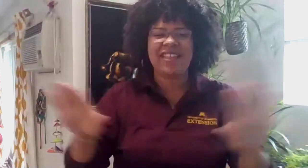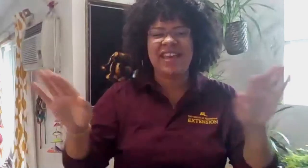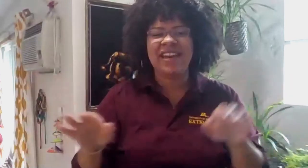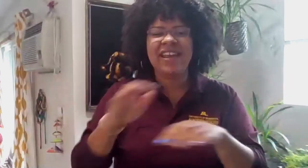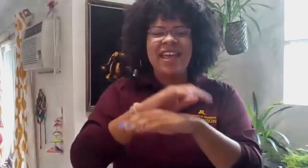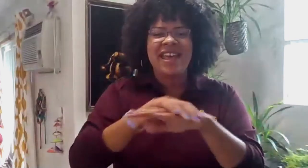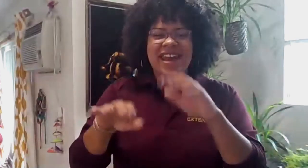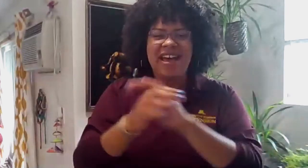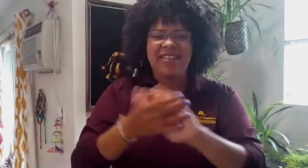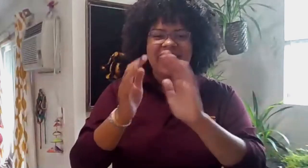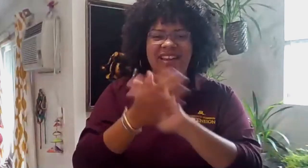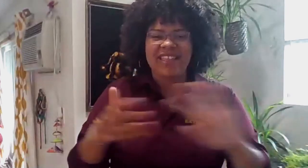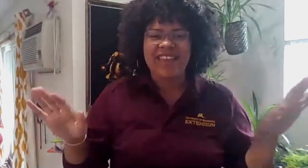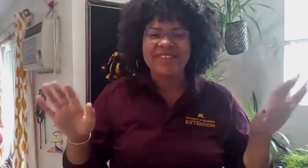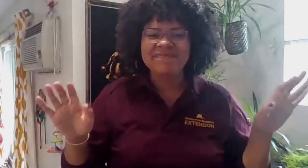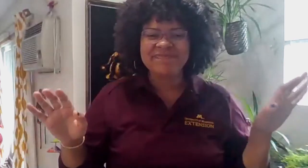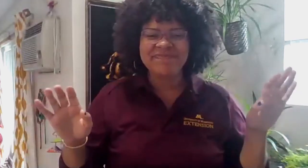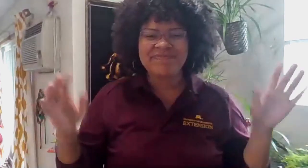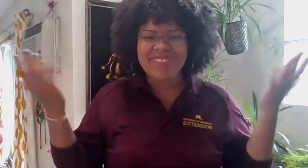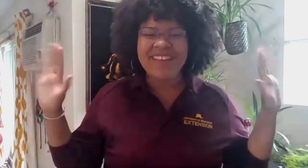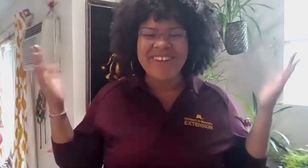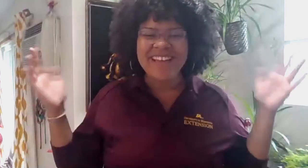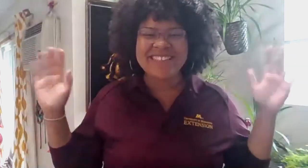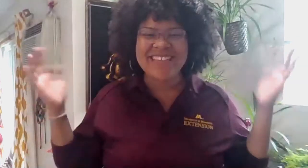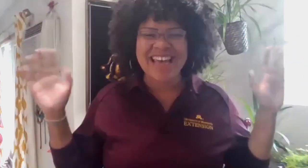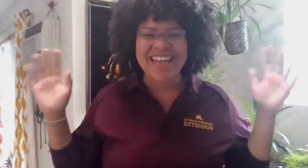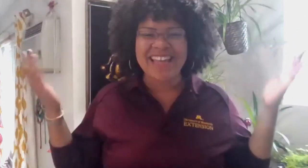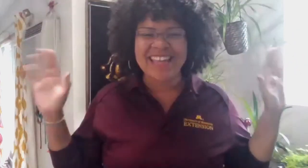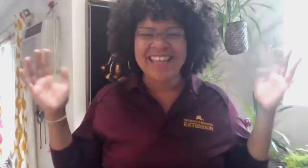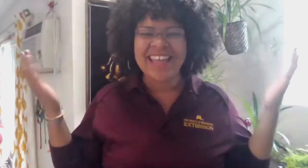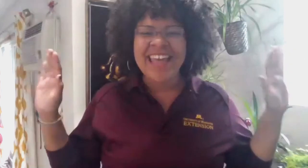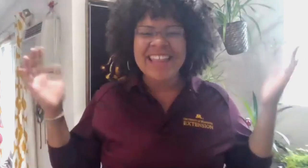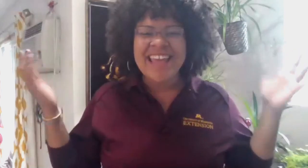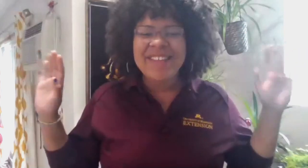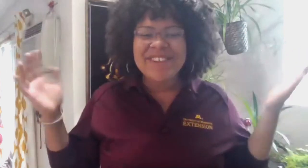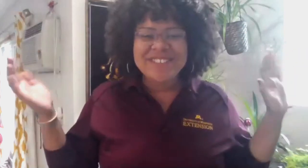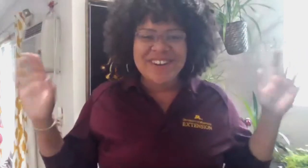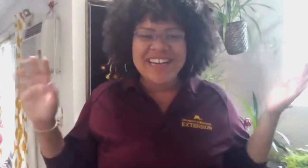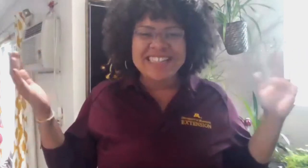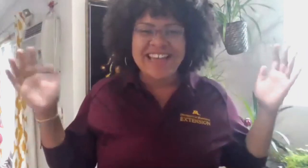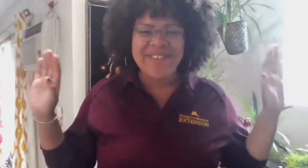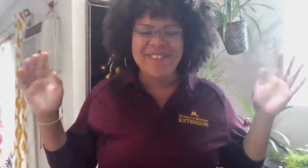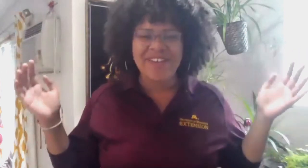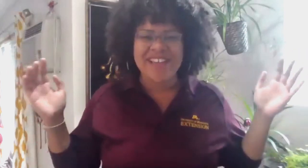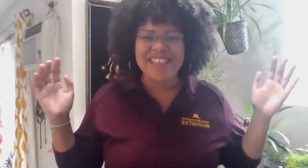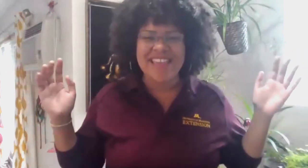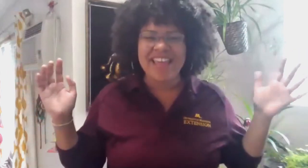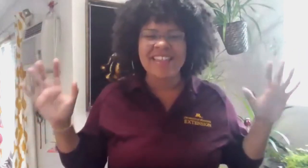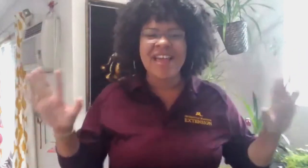clean, now they're clean. Well done. Thanks for joining today for Wiggle Wednesdays.